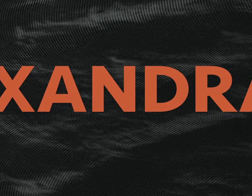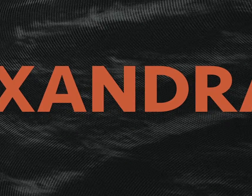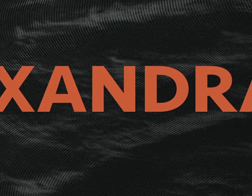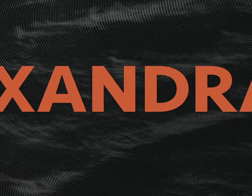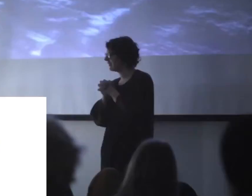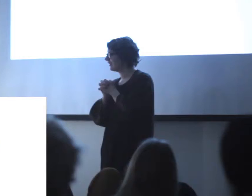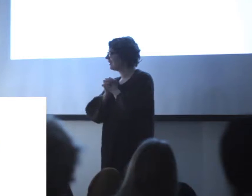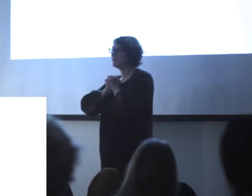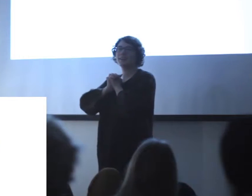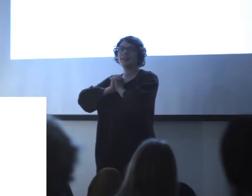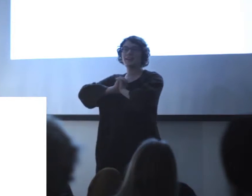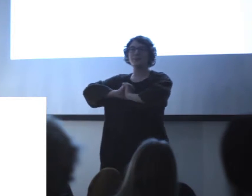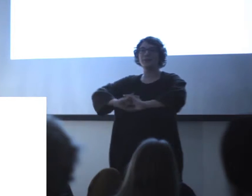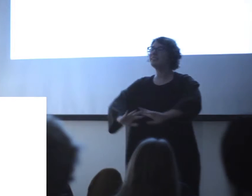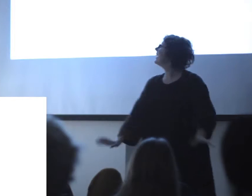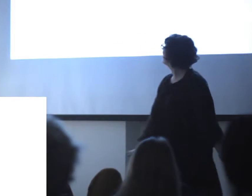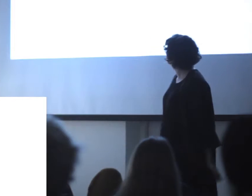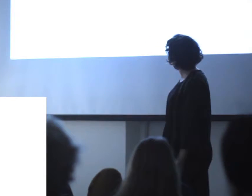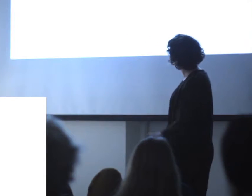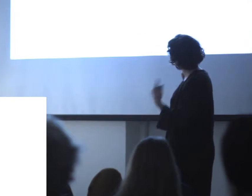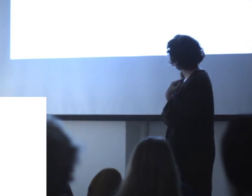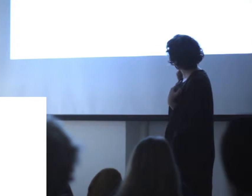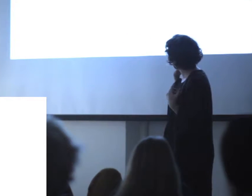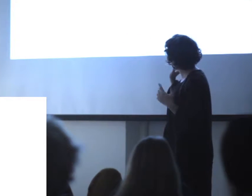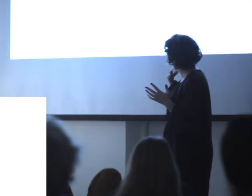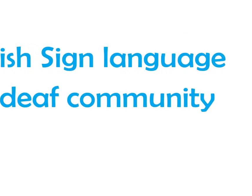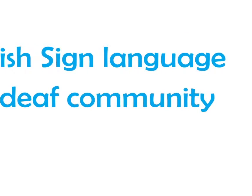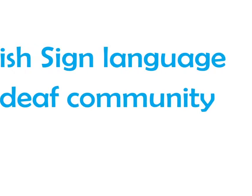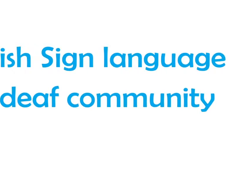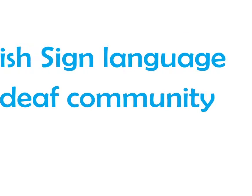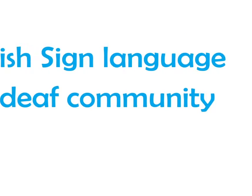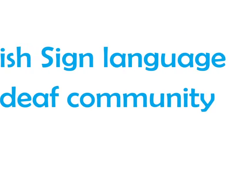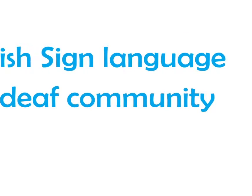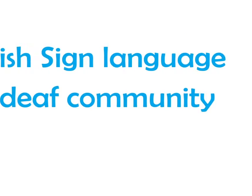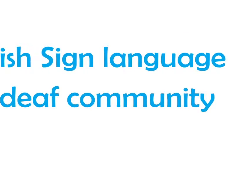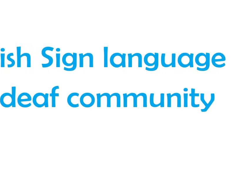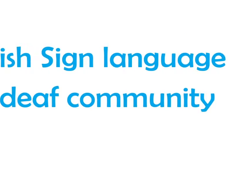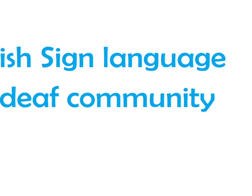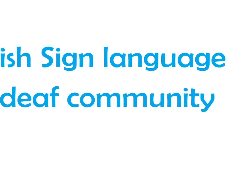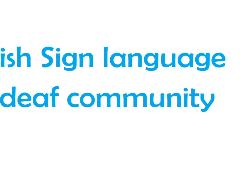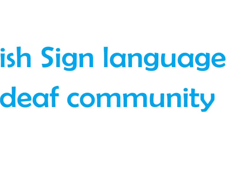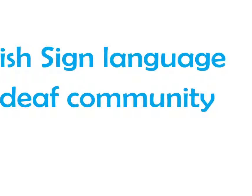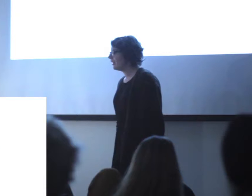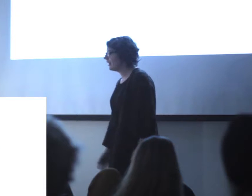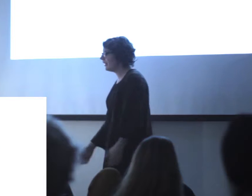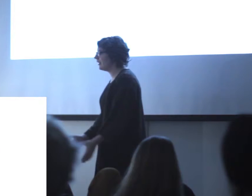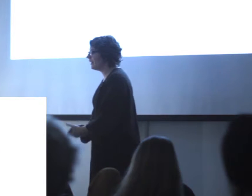1, 2, 3, go! Hey everyone, I'm here to talk about the Swedish sign language and some deaf